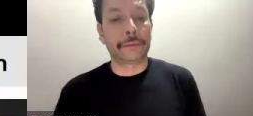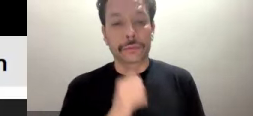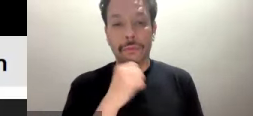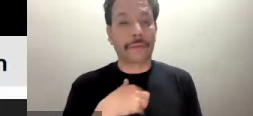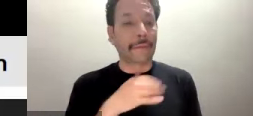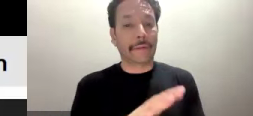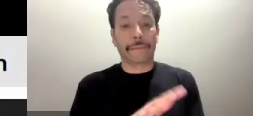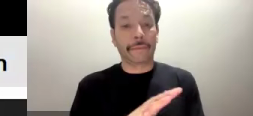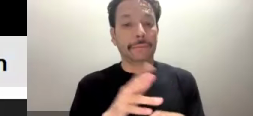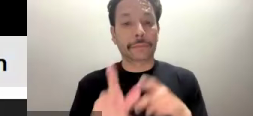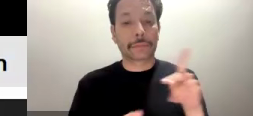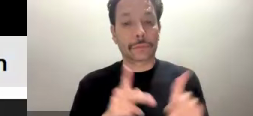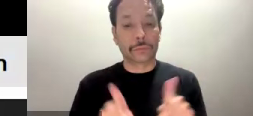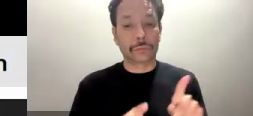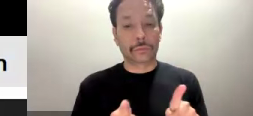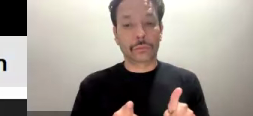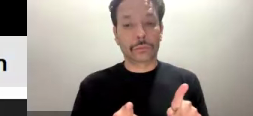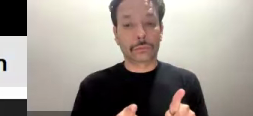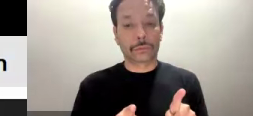to